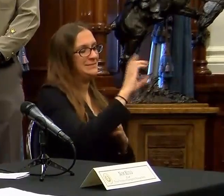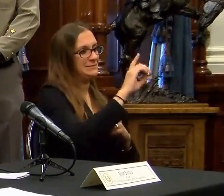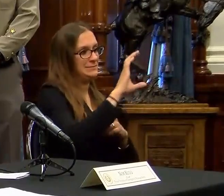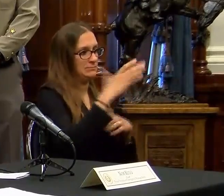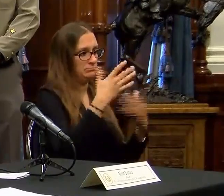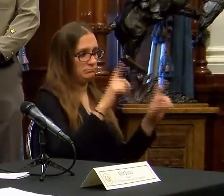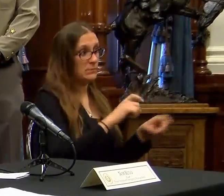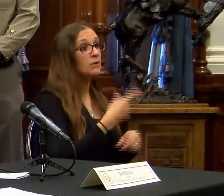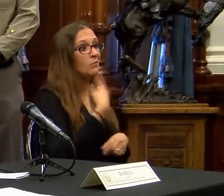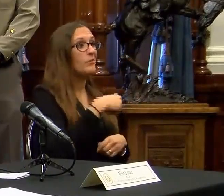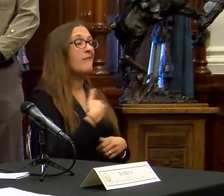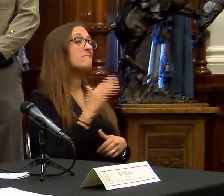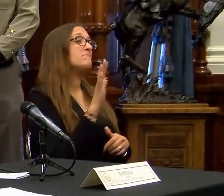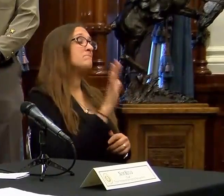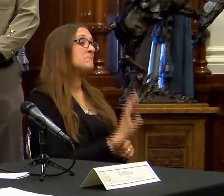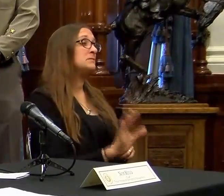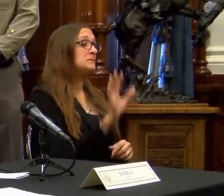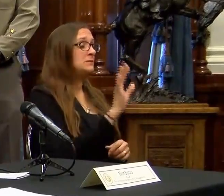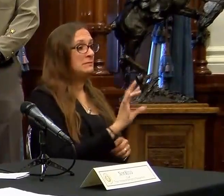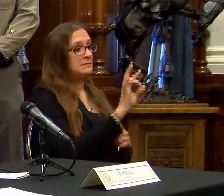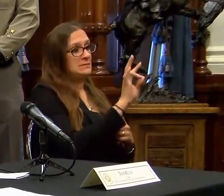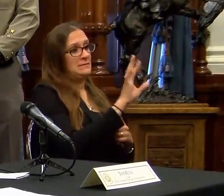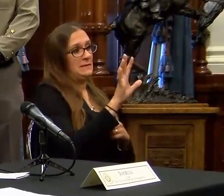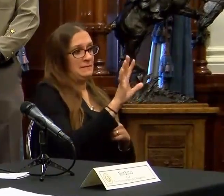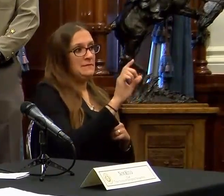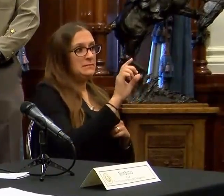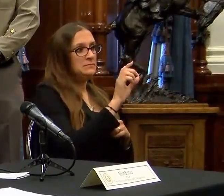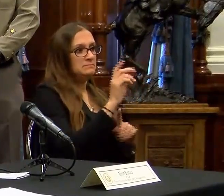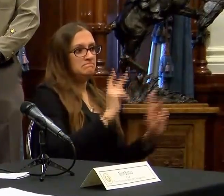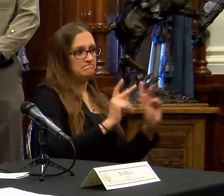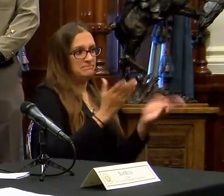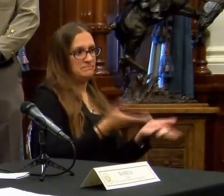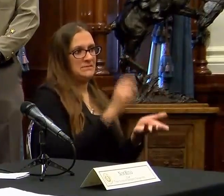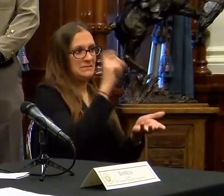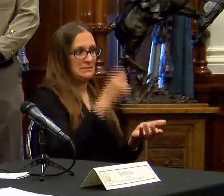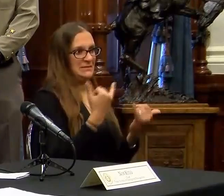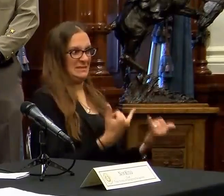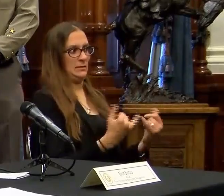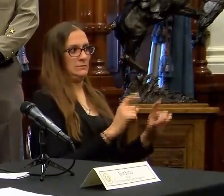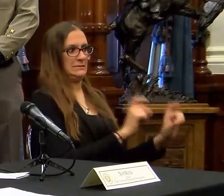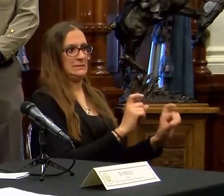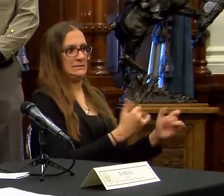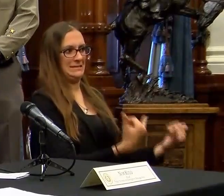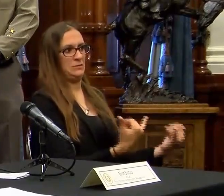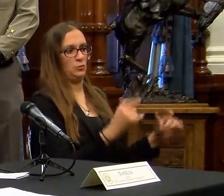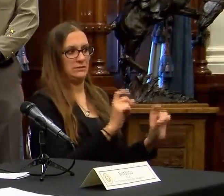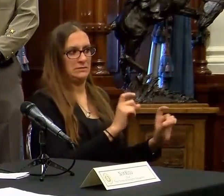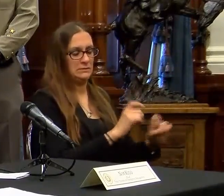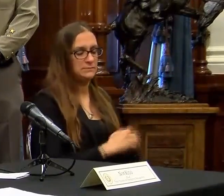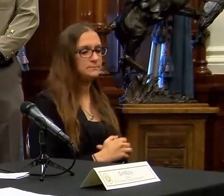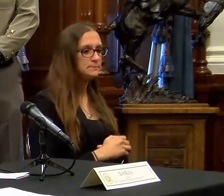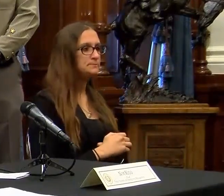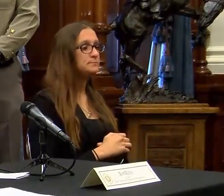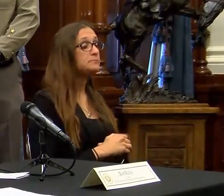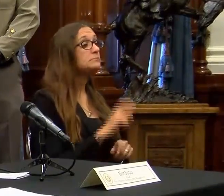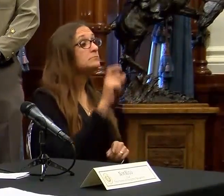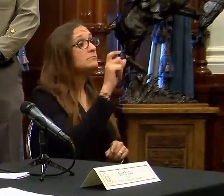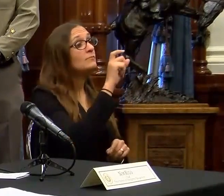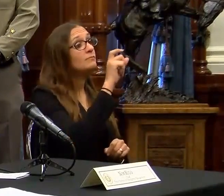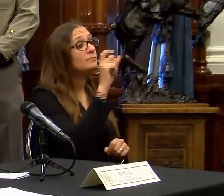we currently have approximately 75 Texans who are being tested as we speak.